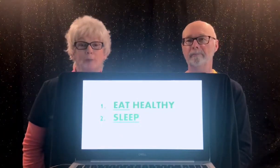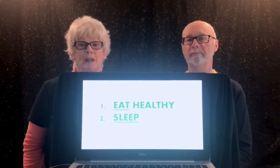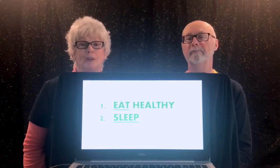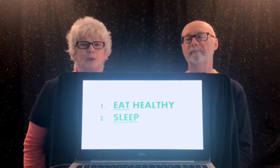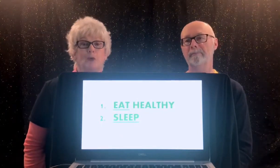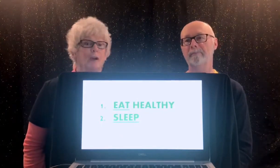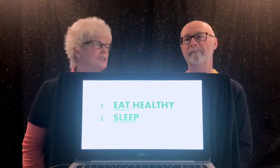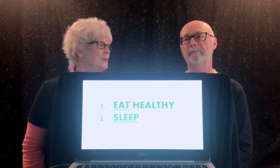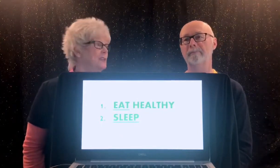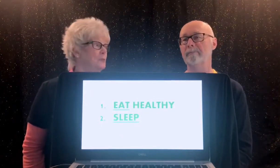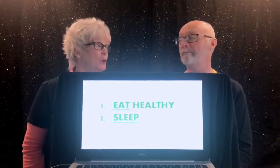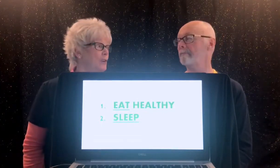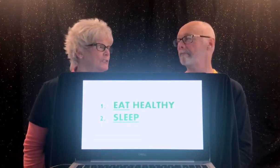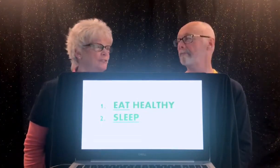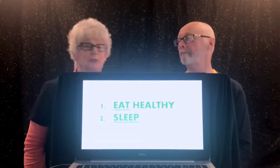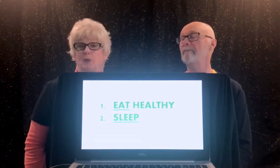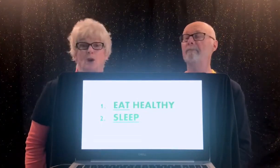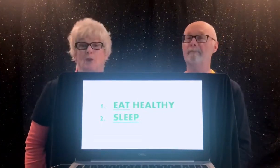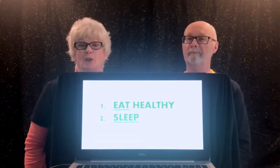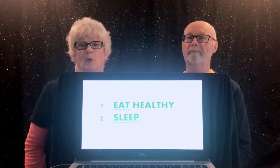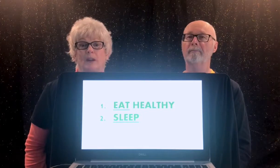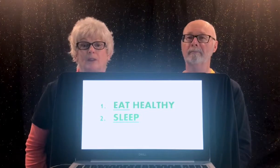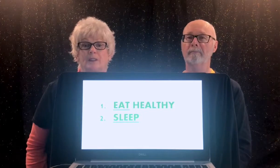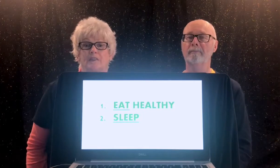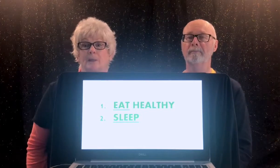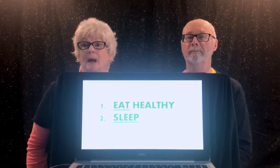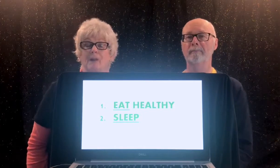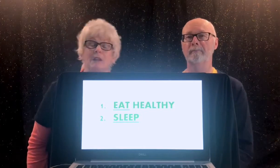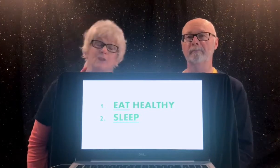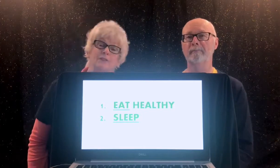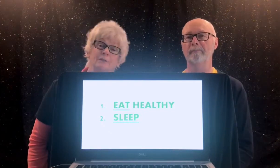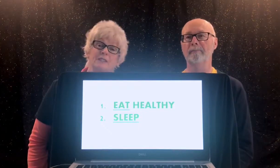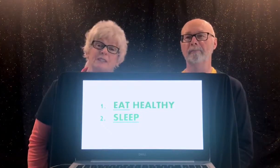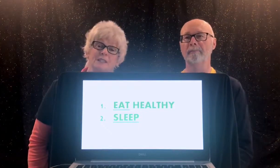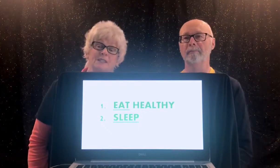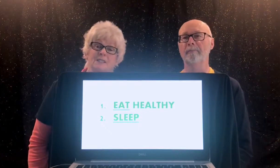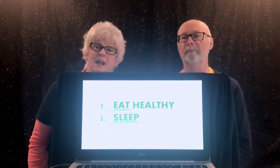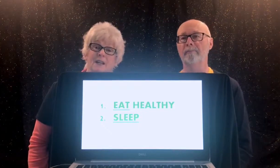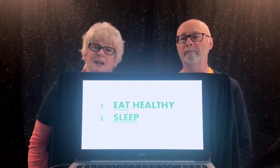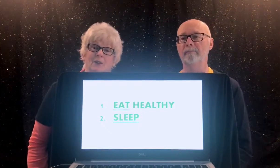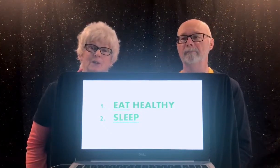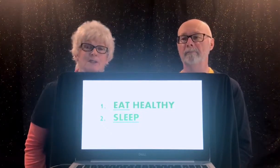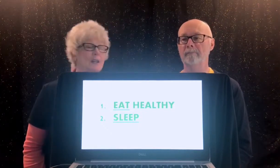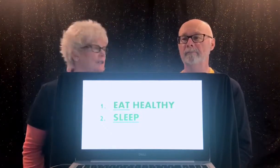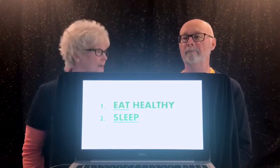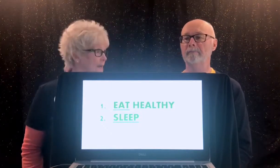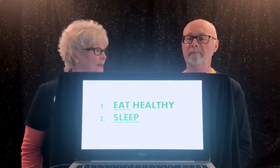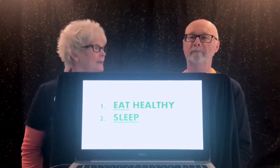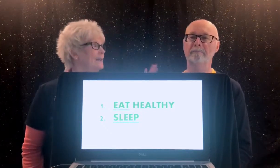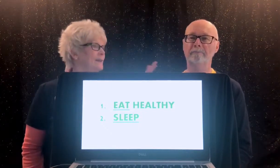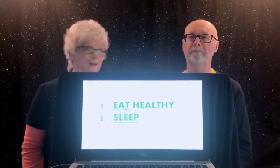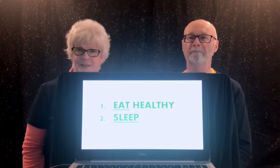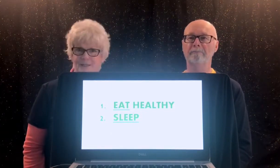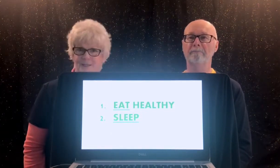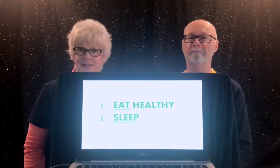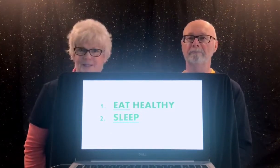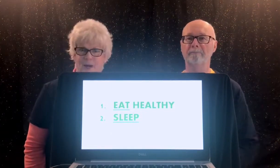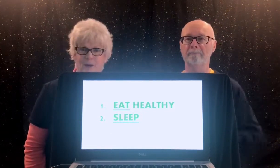body requires, because we're all different. We all require a different amount, anywhere from 6 to 9 hours. Doug, he's the 6-hour